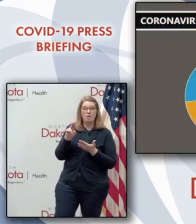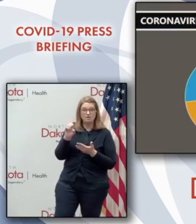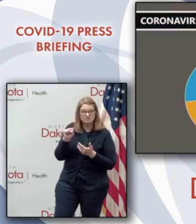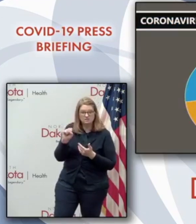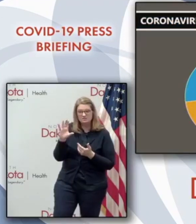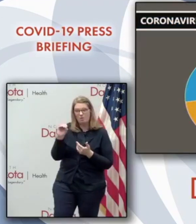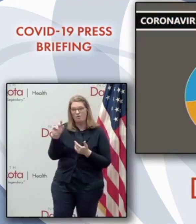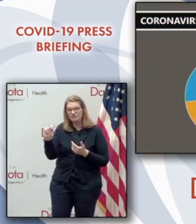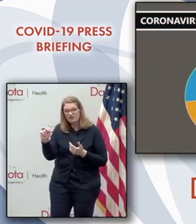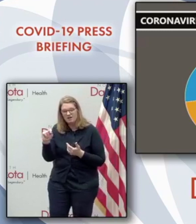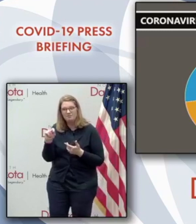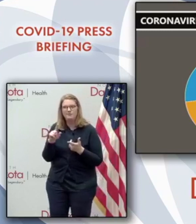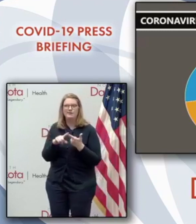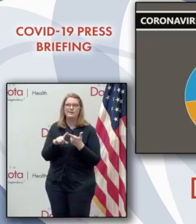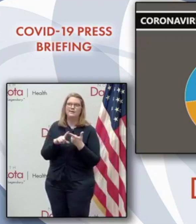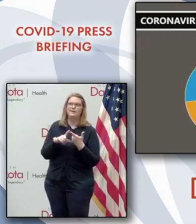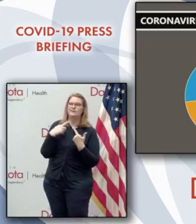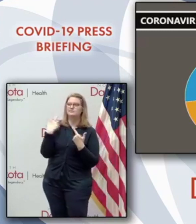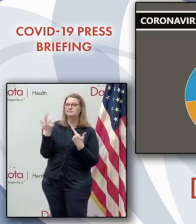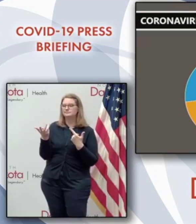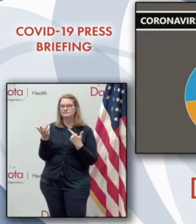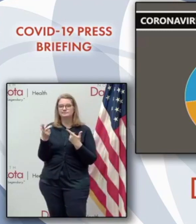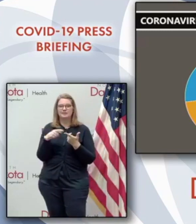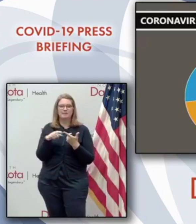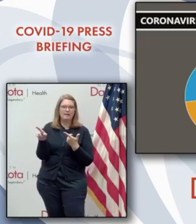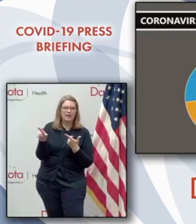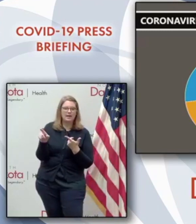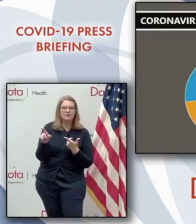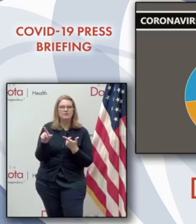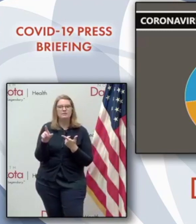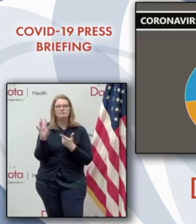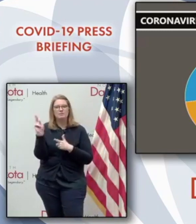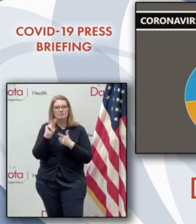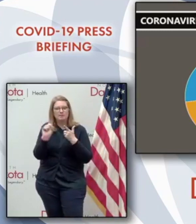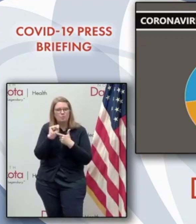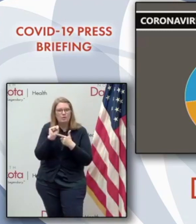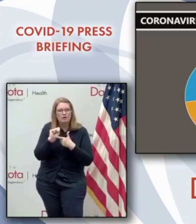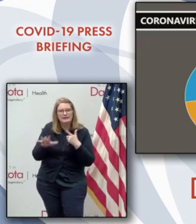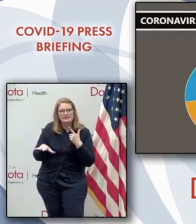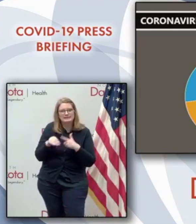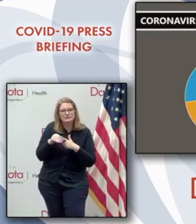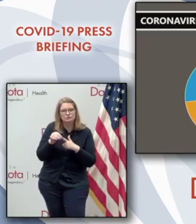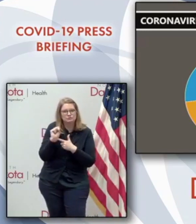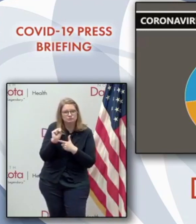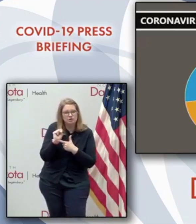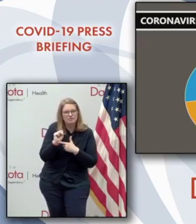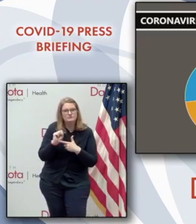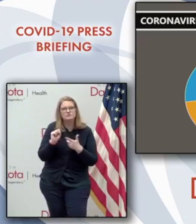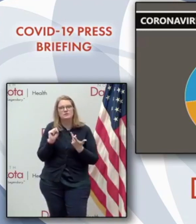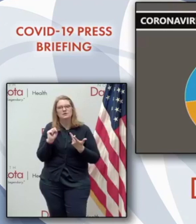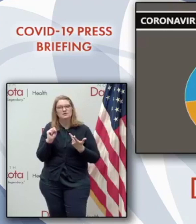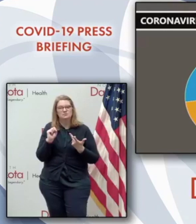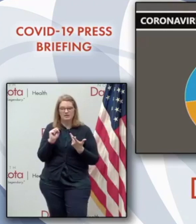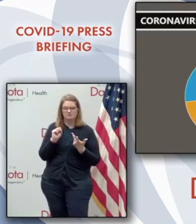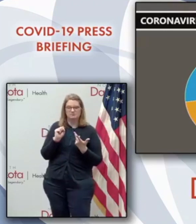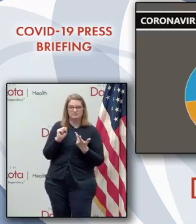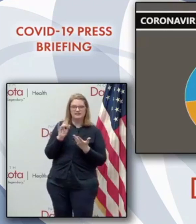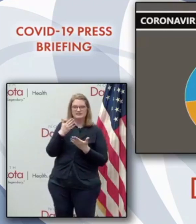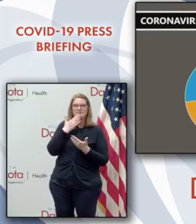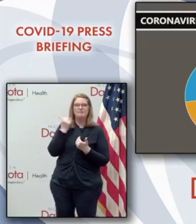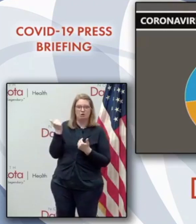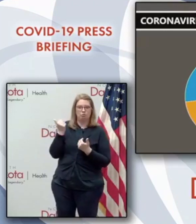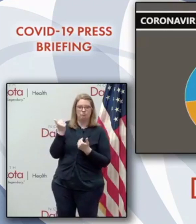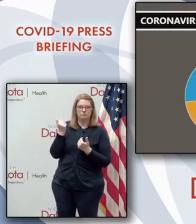overtime, whether it's incentive packages for people working additional shifts. But all of these things are more cost